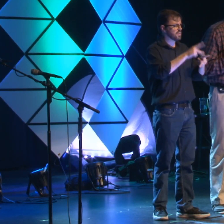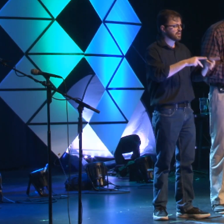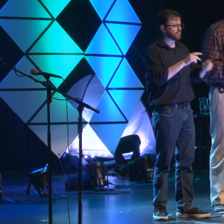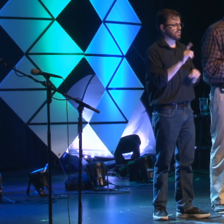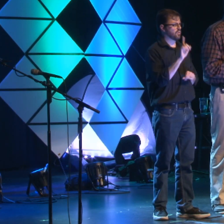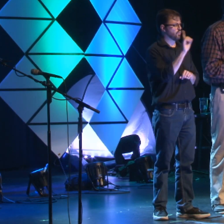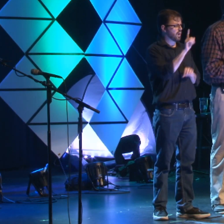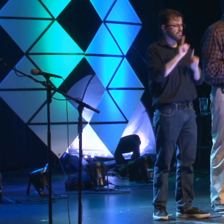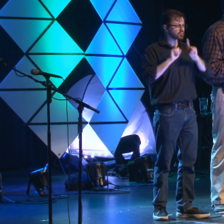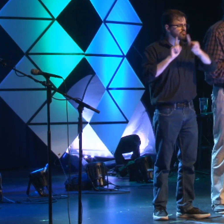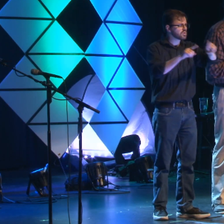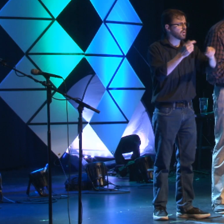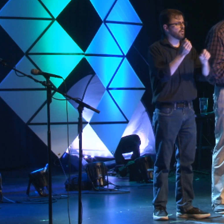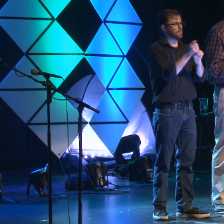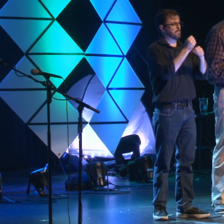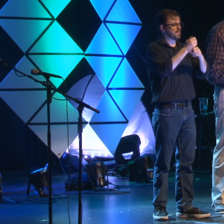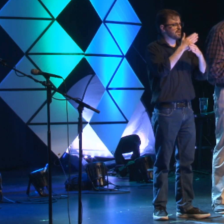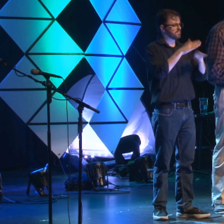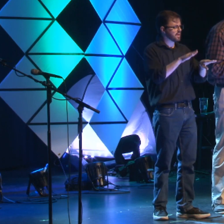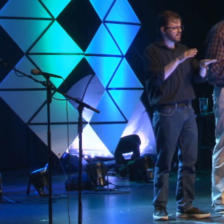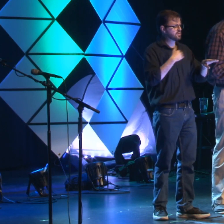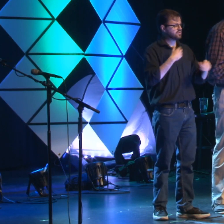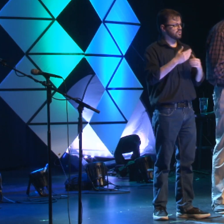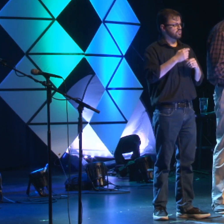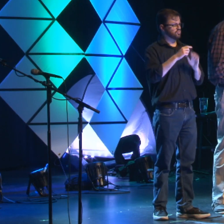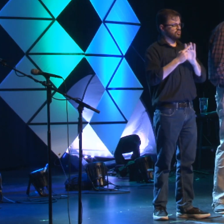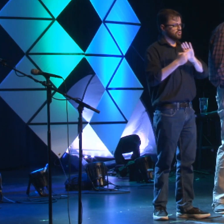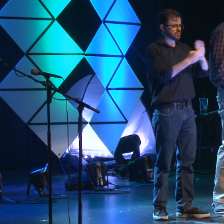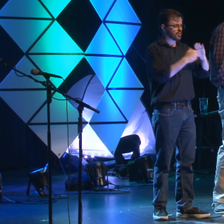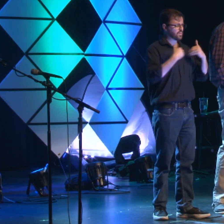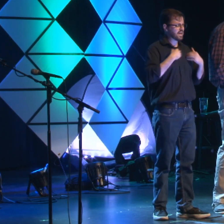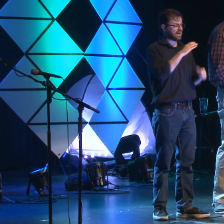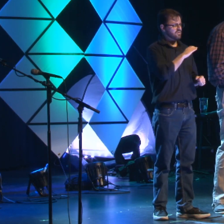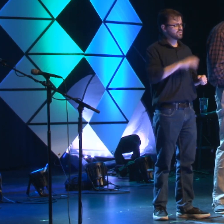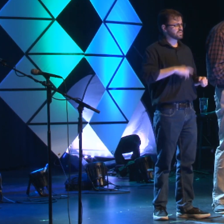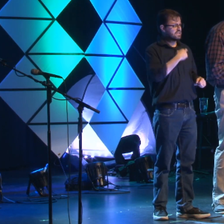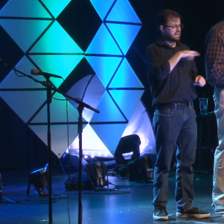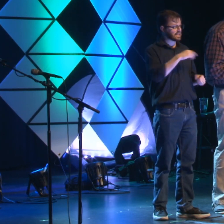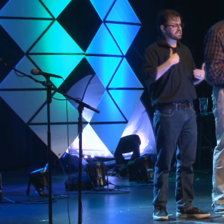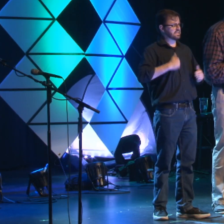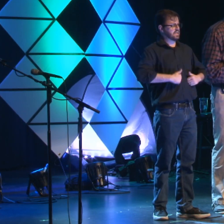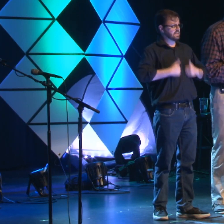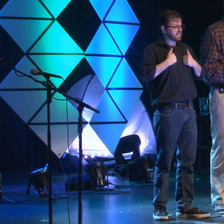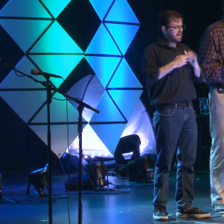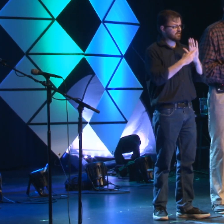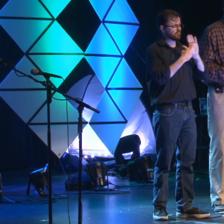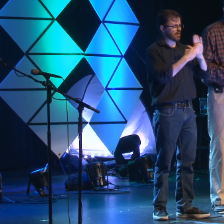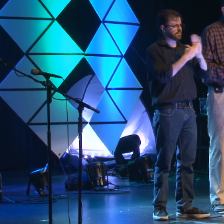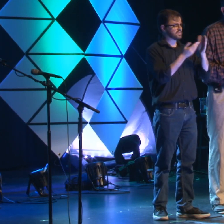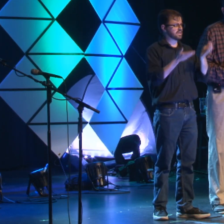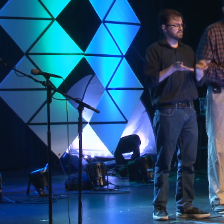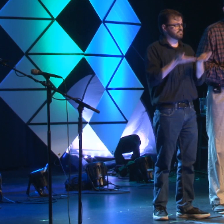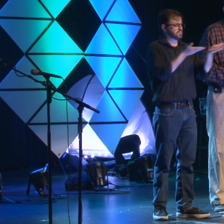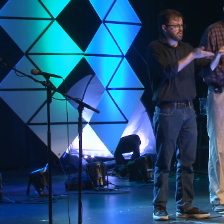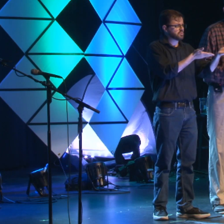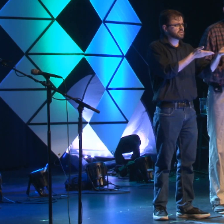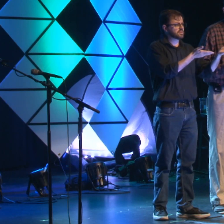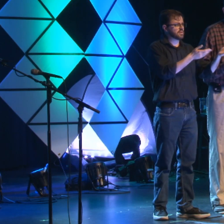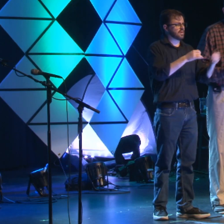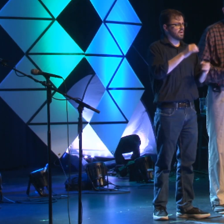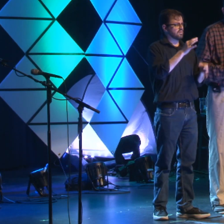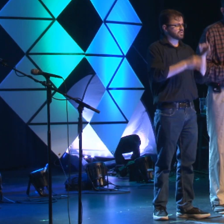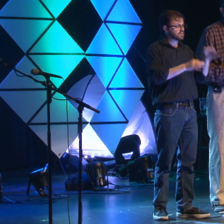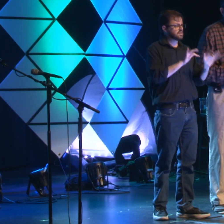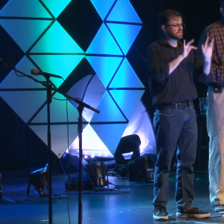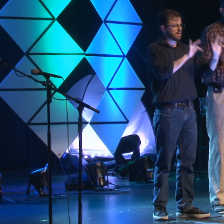that is alive and represents the promotion of justice and mercy that comes from our presence and the